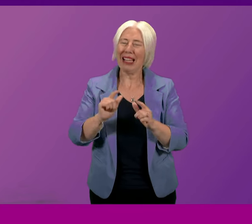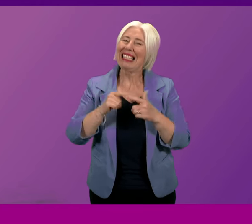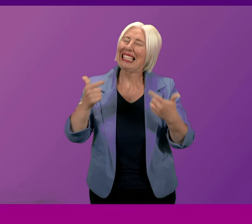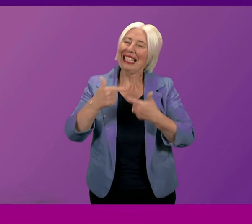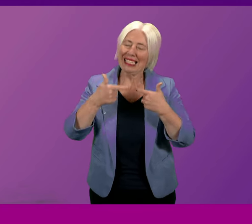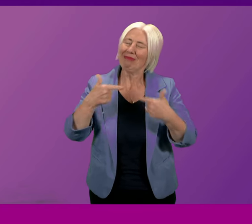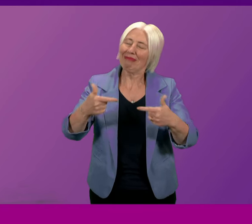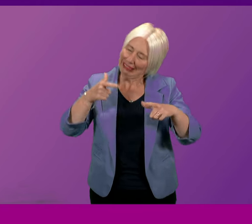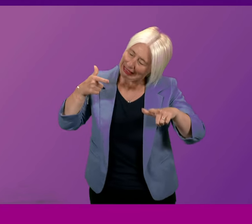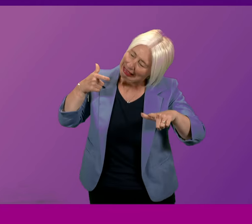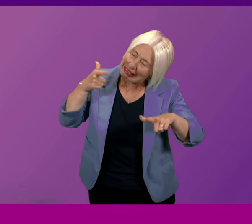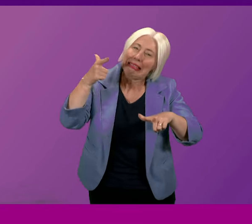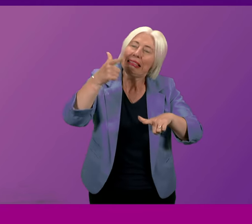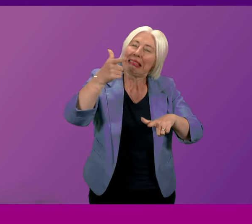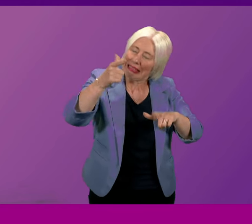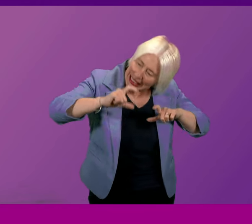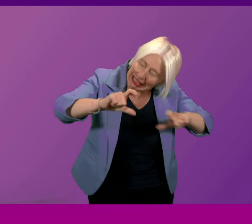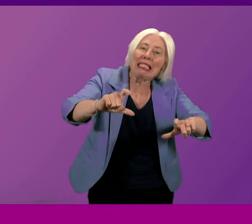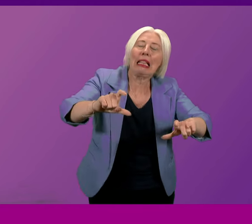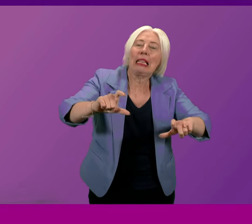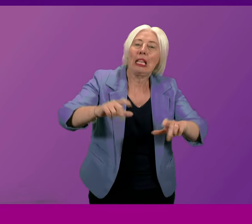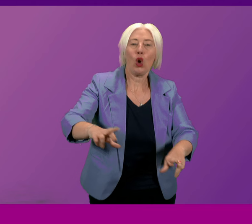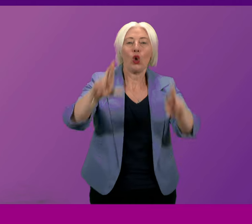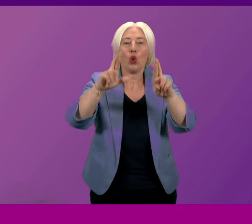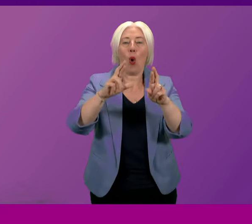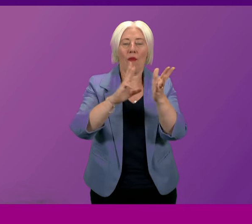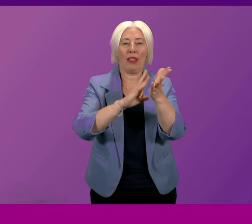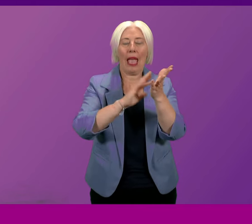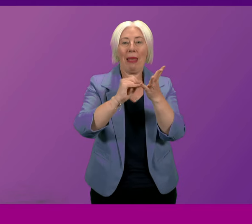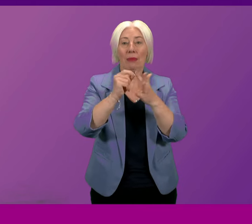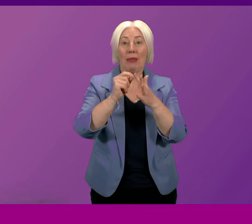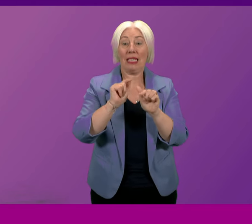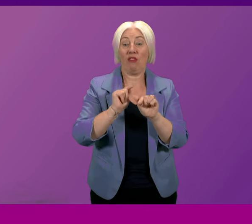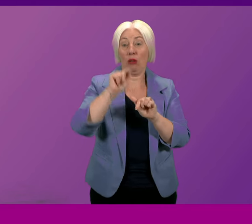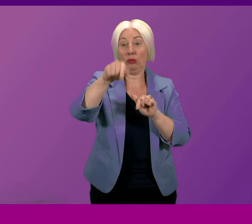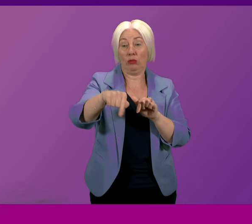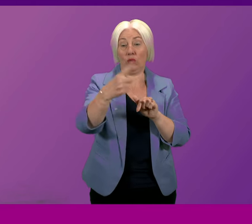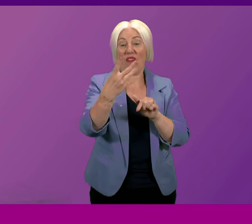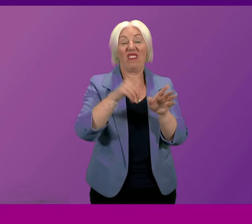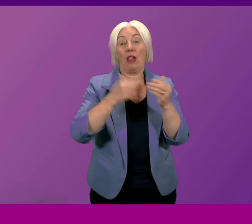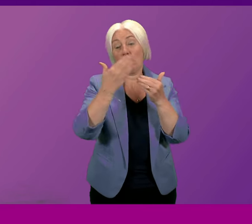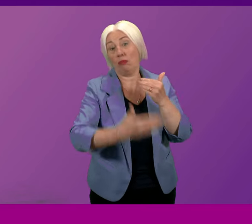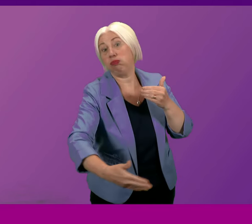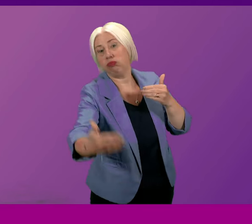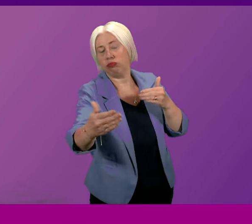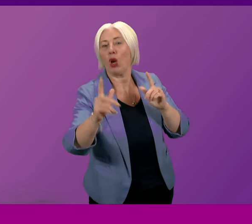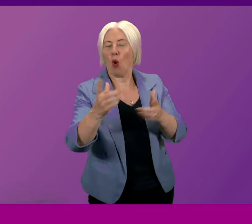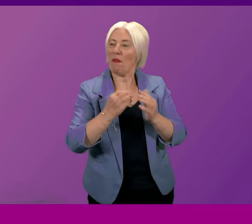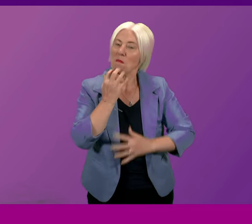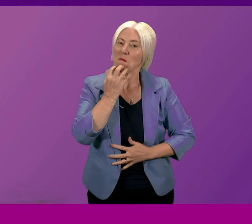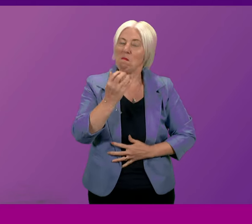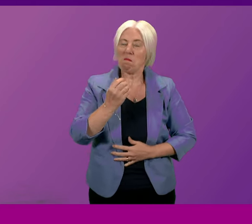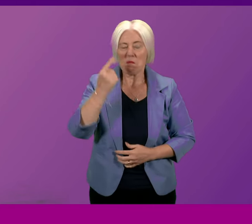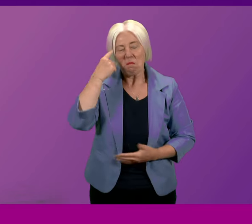go. So I hope that the MSPs who sit here for the next 25 years and beyond have the courage and